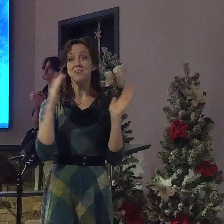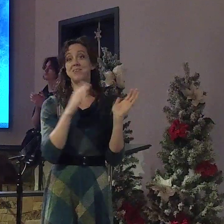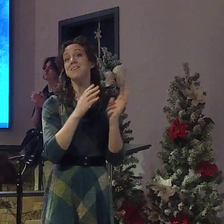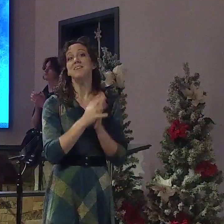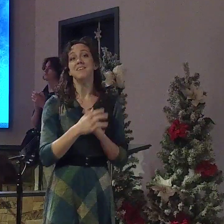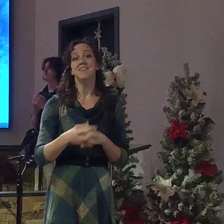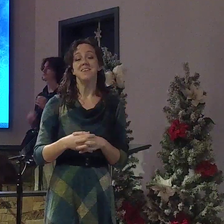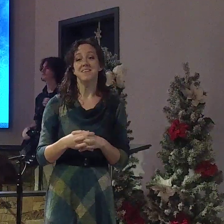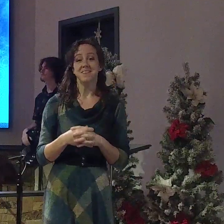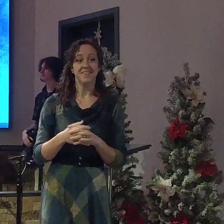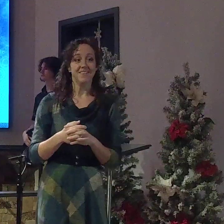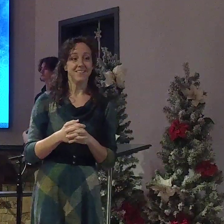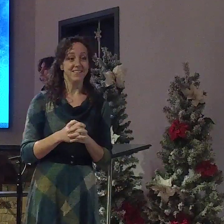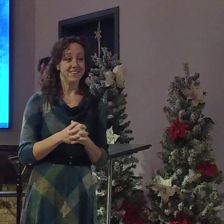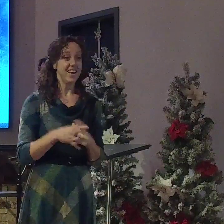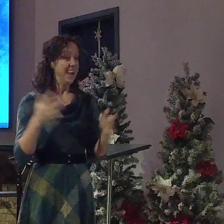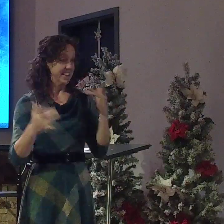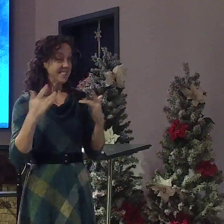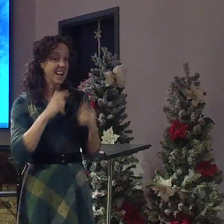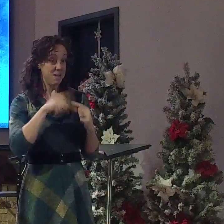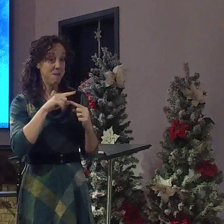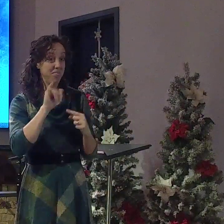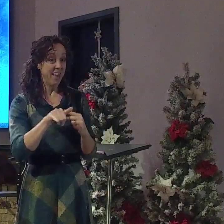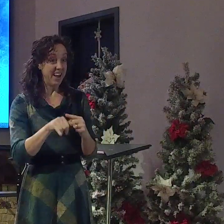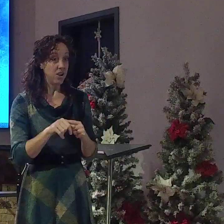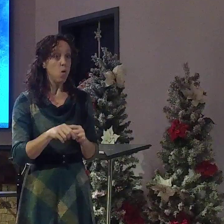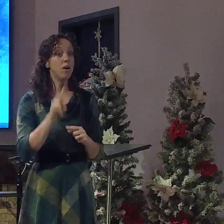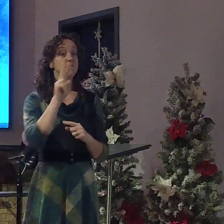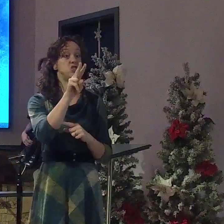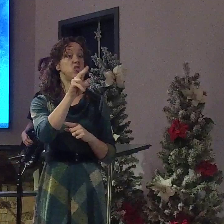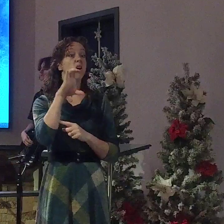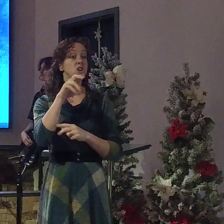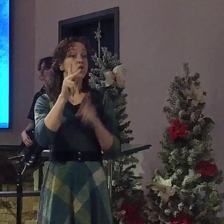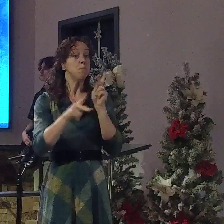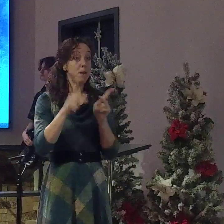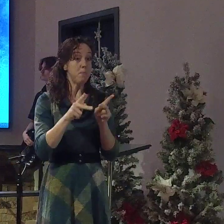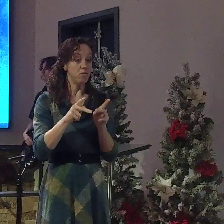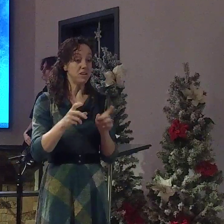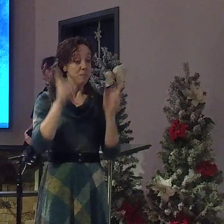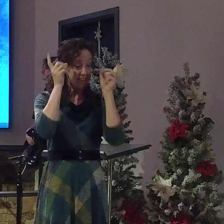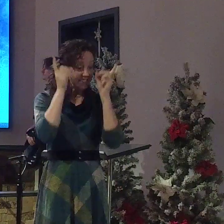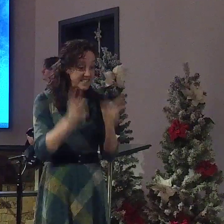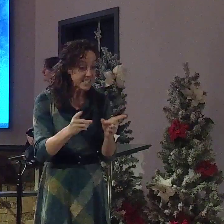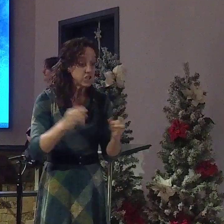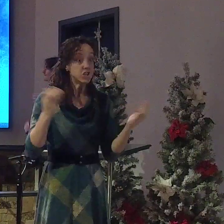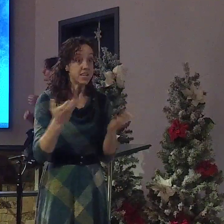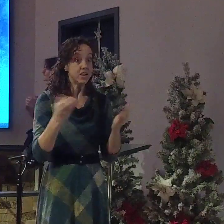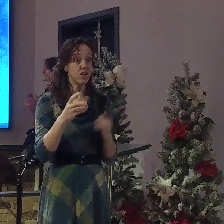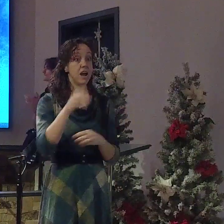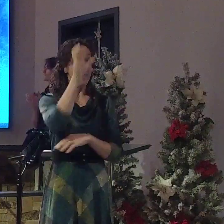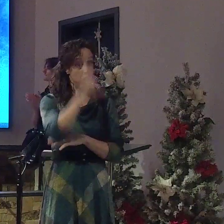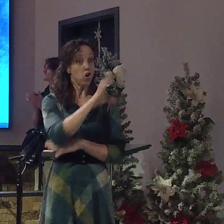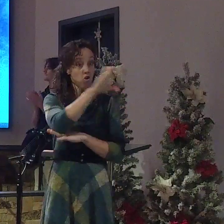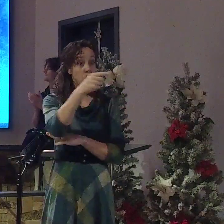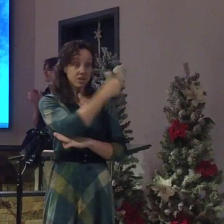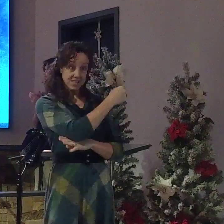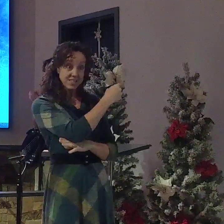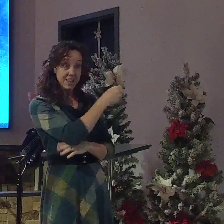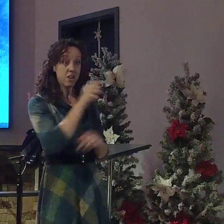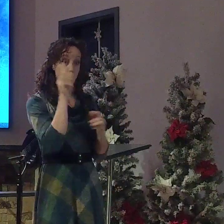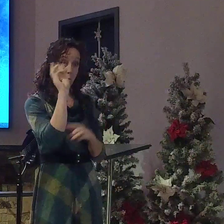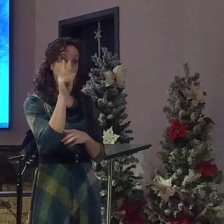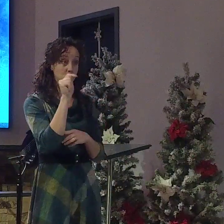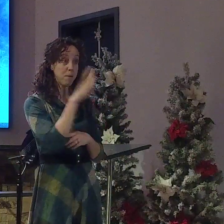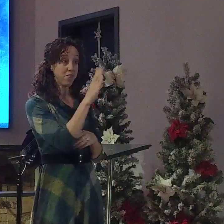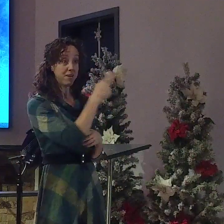So, weren't they fantastic today? That was wonderful. So, thank you, y'all did great out here. Wow. And so, we